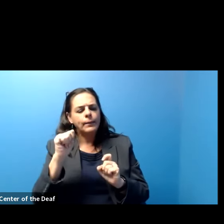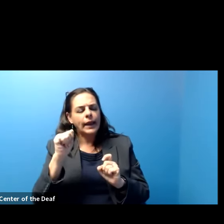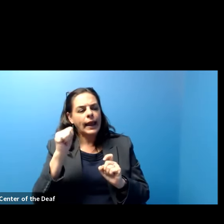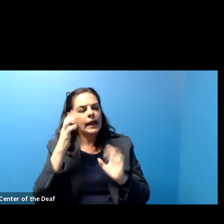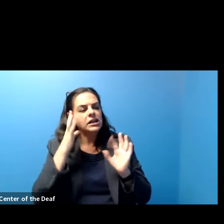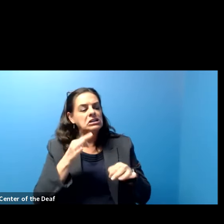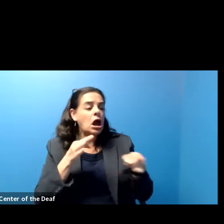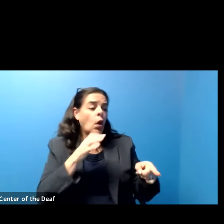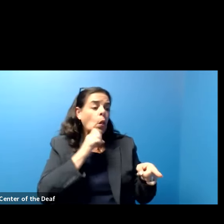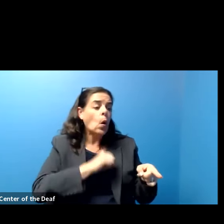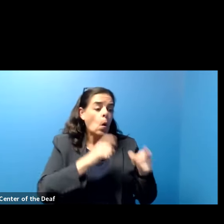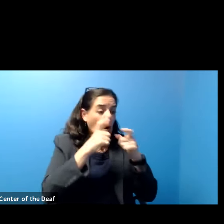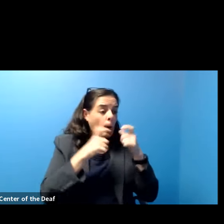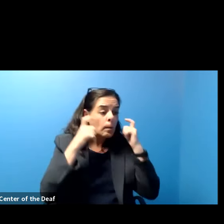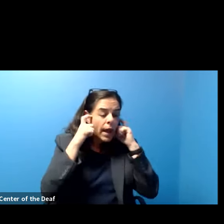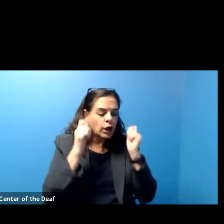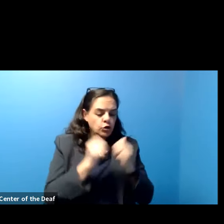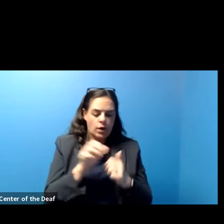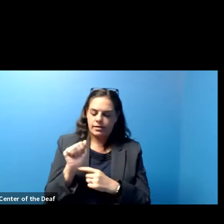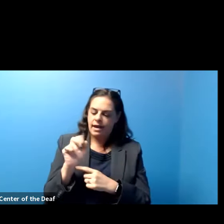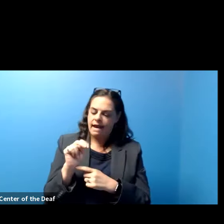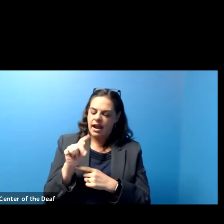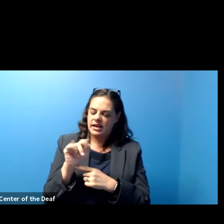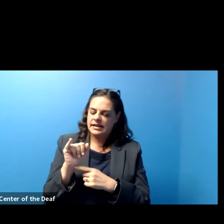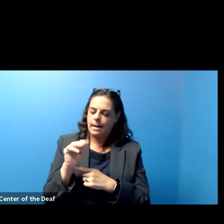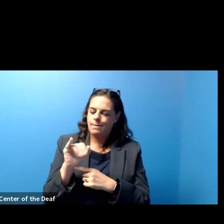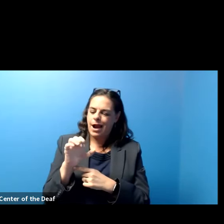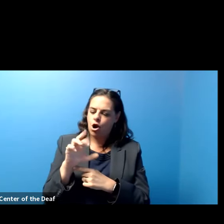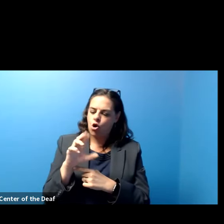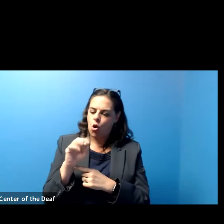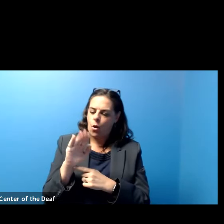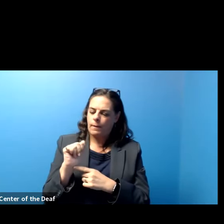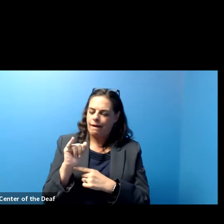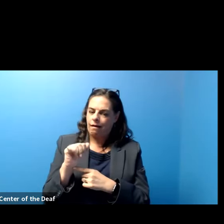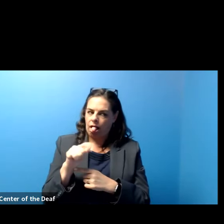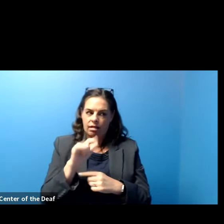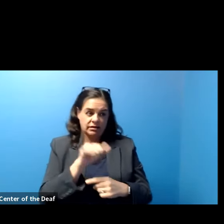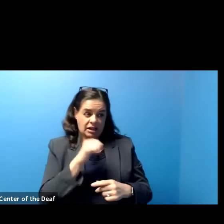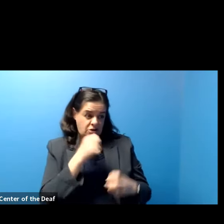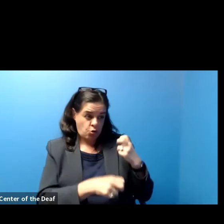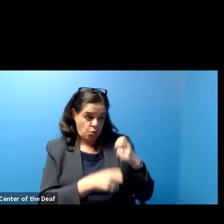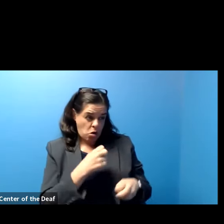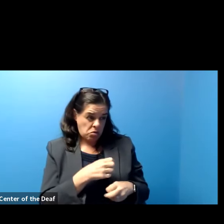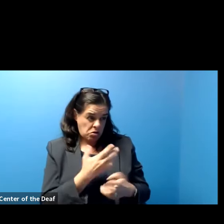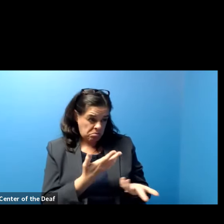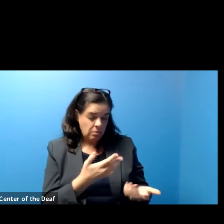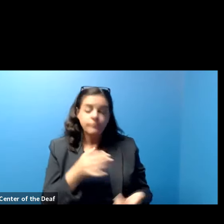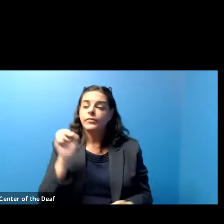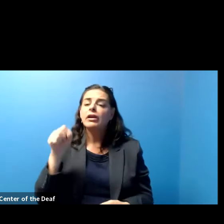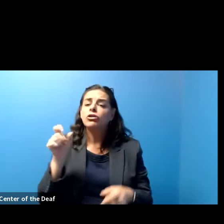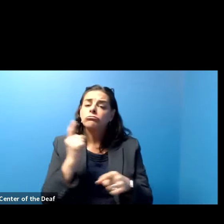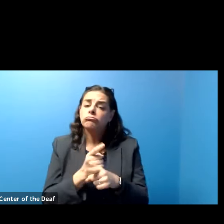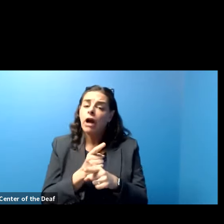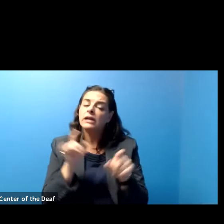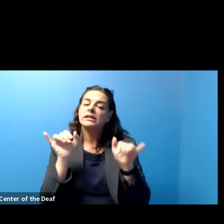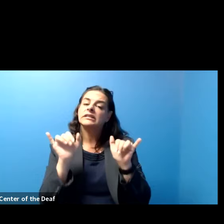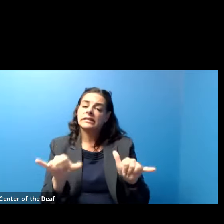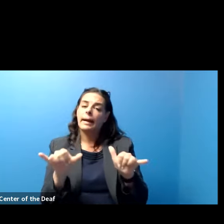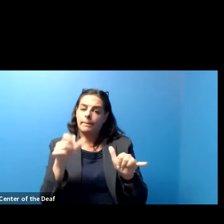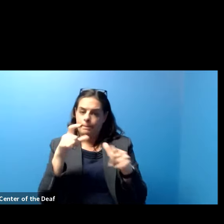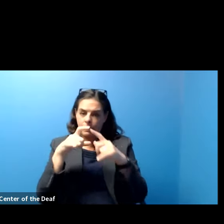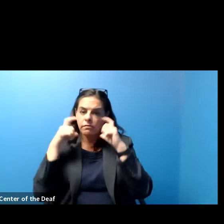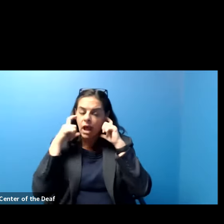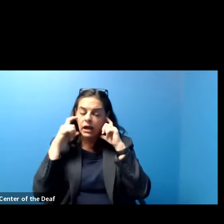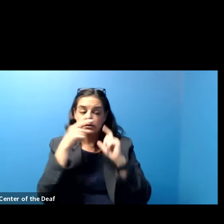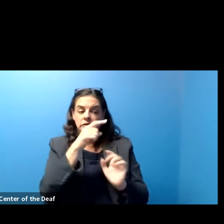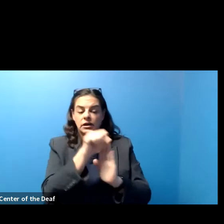old masks with antimicrobial to not be problematic? Yeah, it's the same mask that the Tennessee Department, or so the